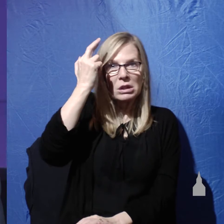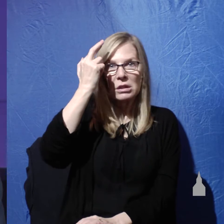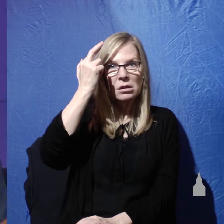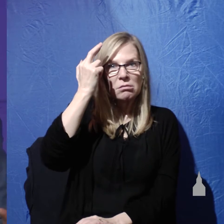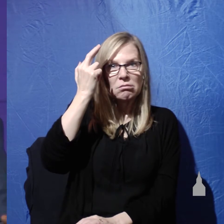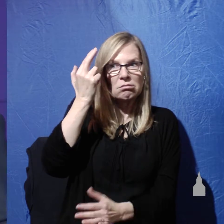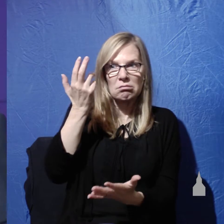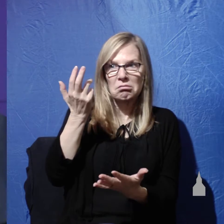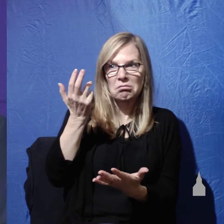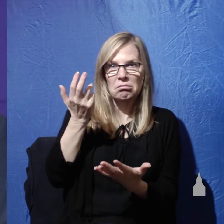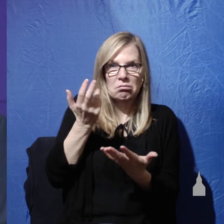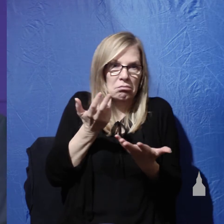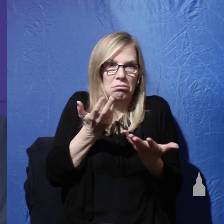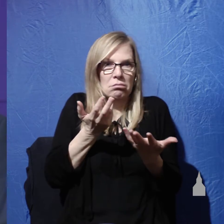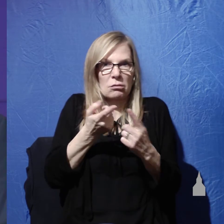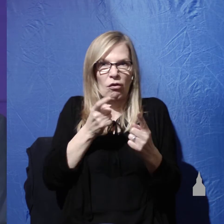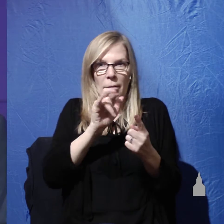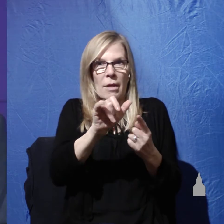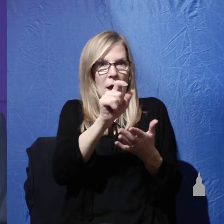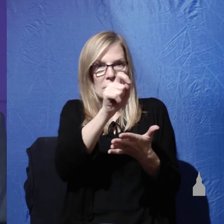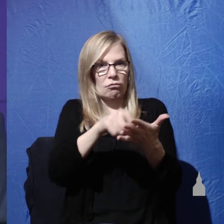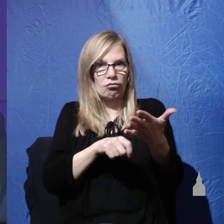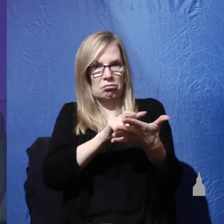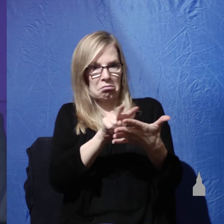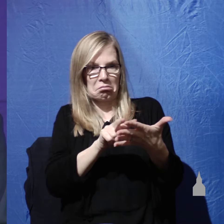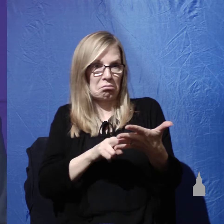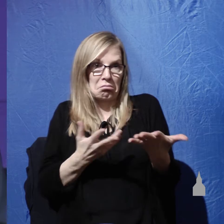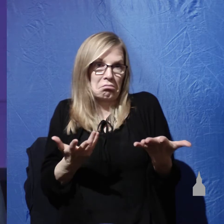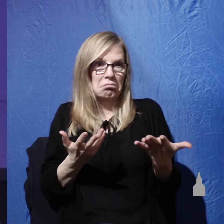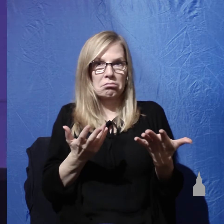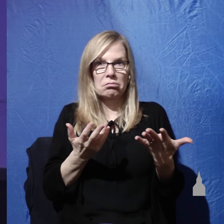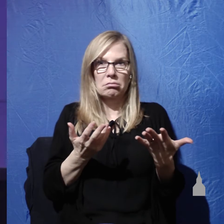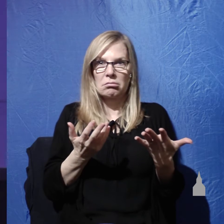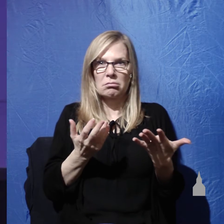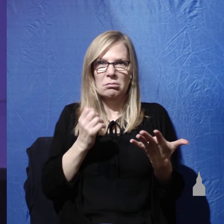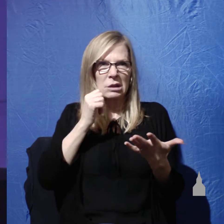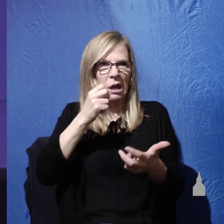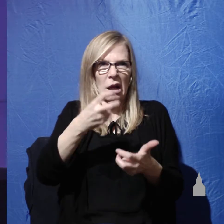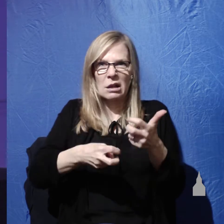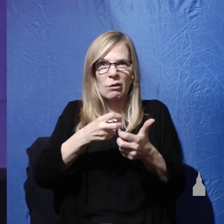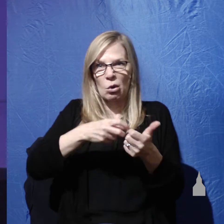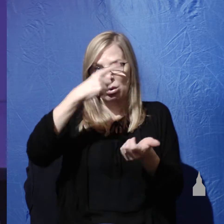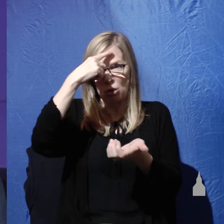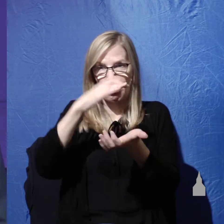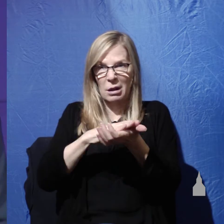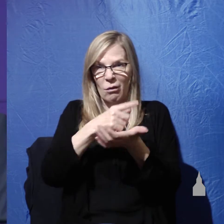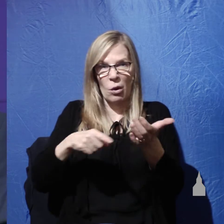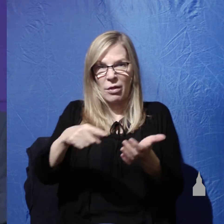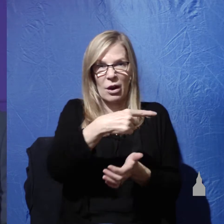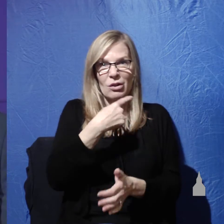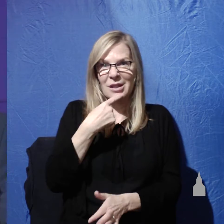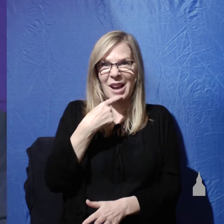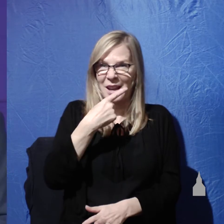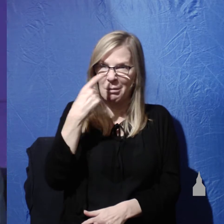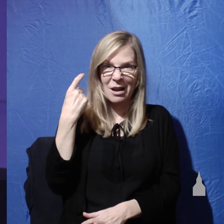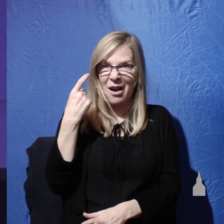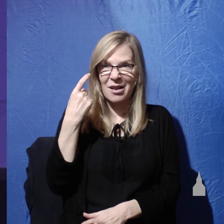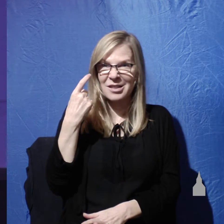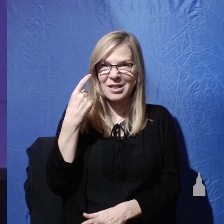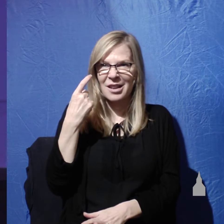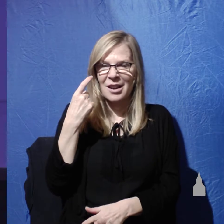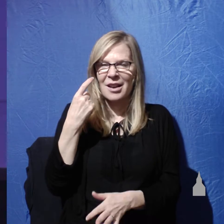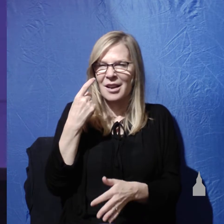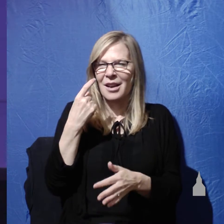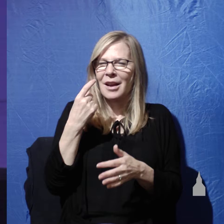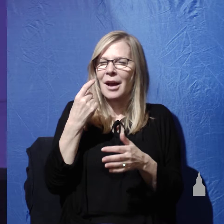take anything other than that view. And it's really not difficult to believe what they're saying because of the sheer